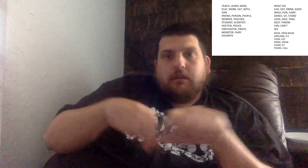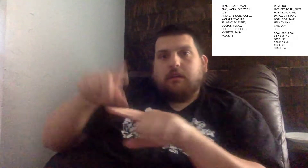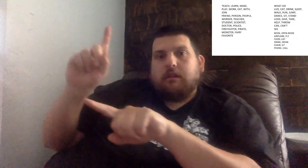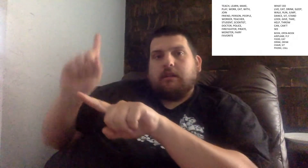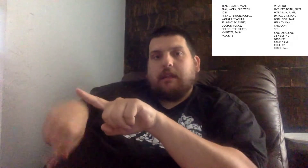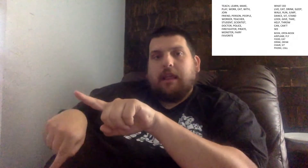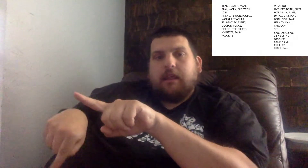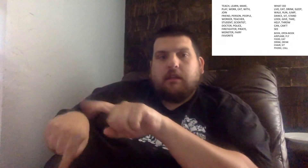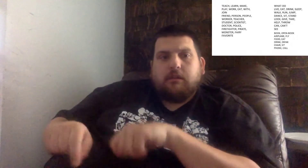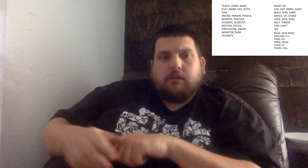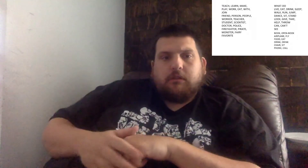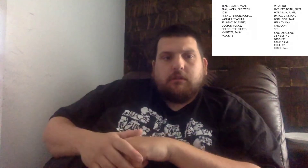can, can't,